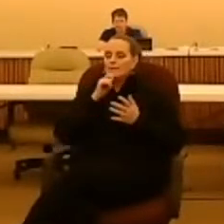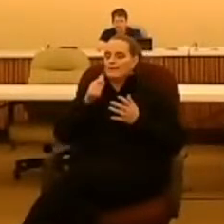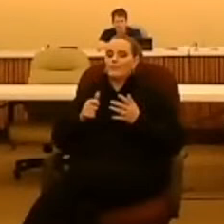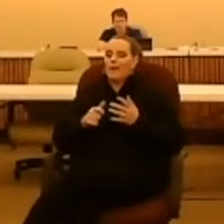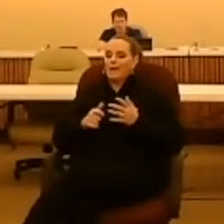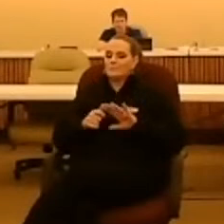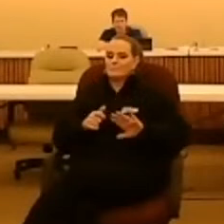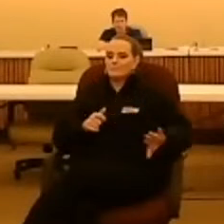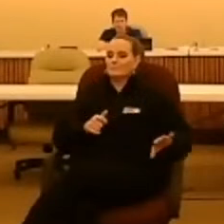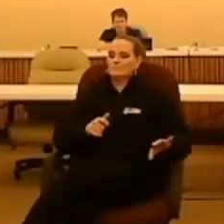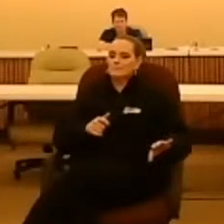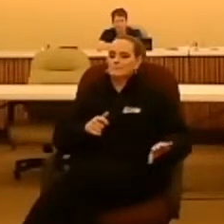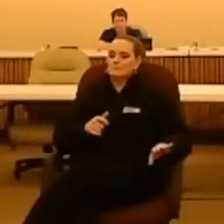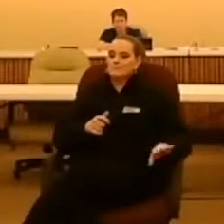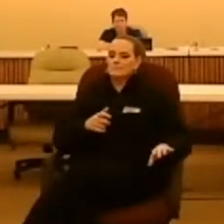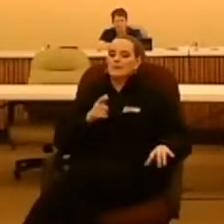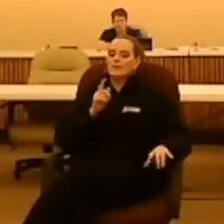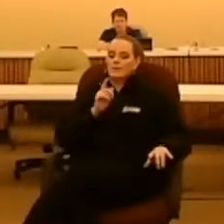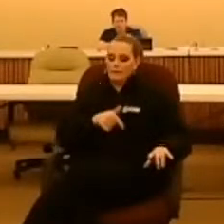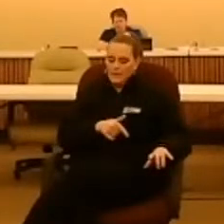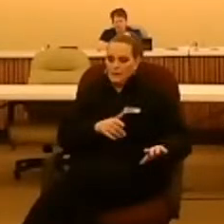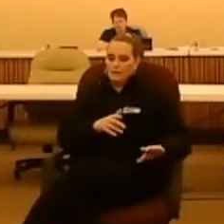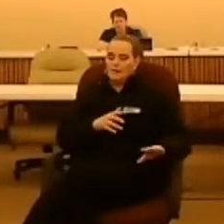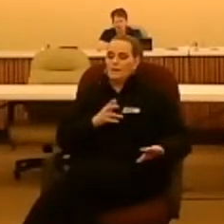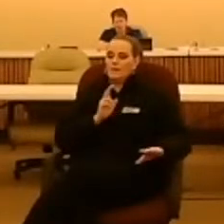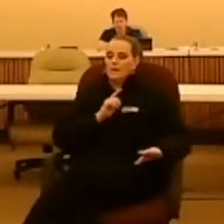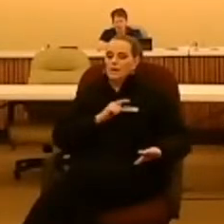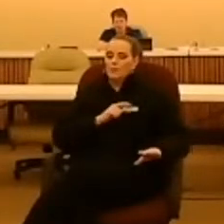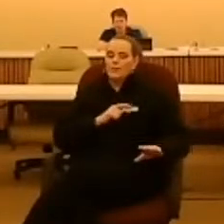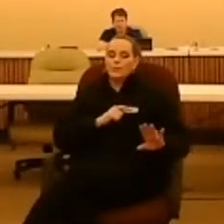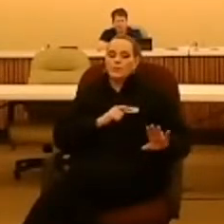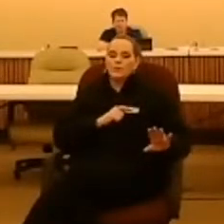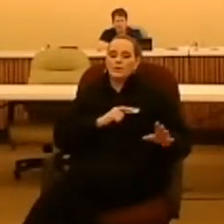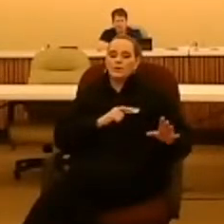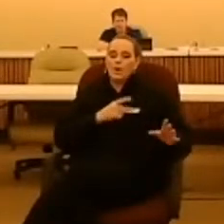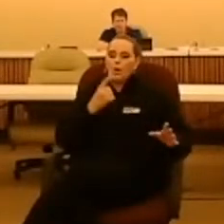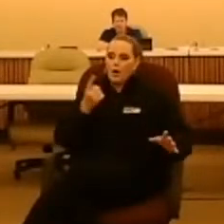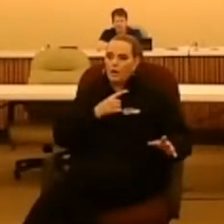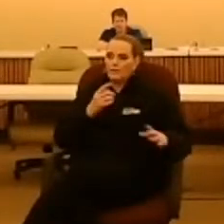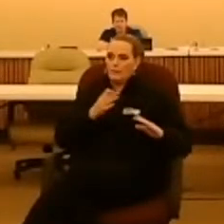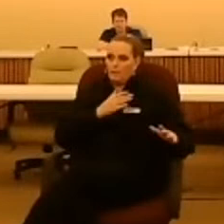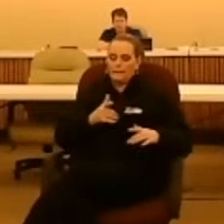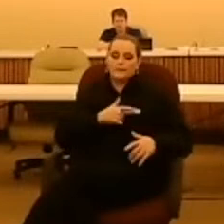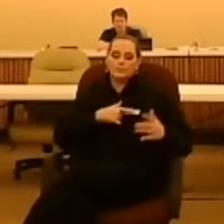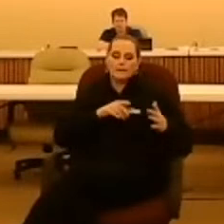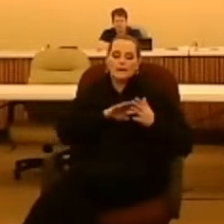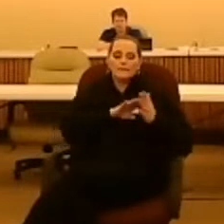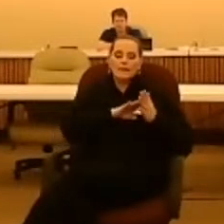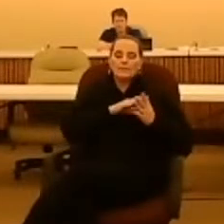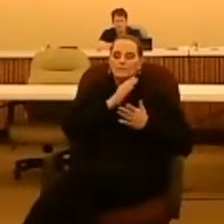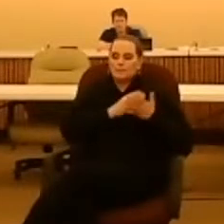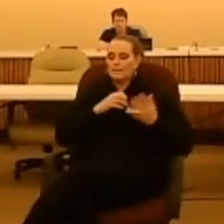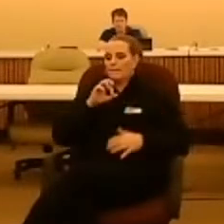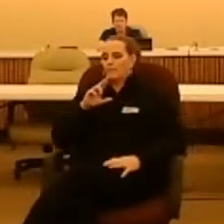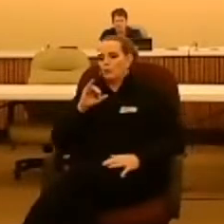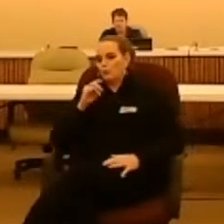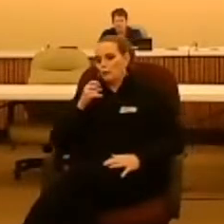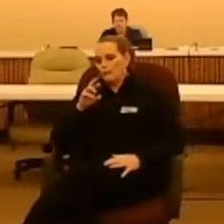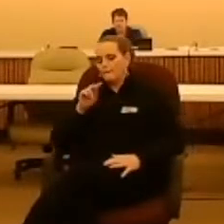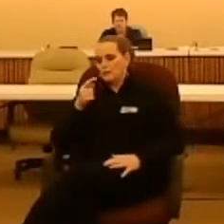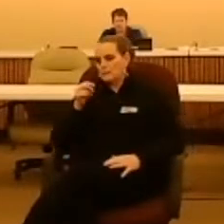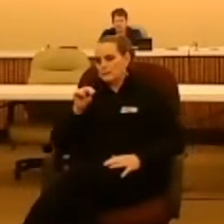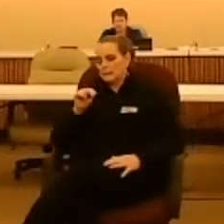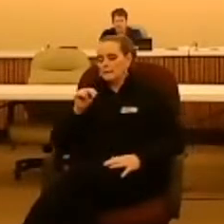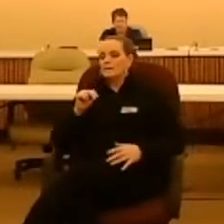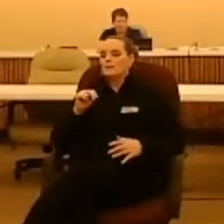aside to be undeveloped. They were set aside, not even set aside. They were always intended to be developed as part of the Riverton plan. And